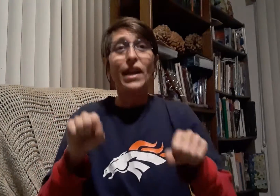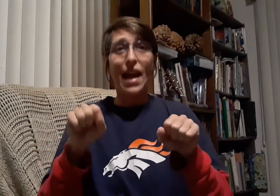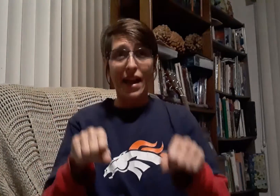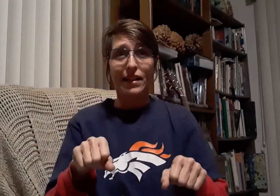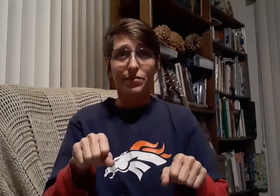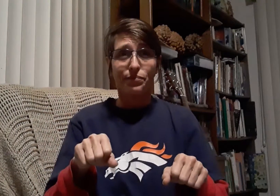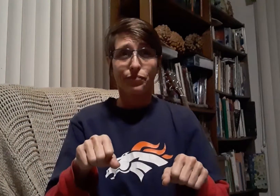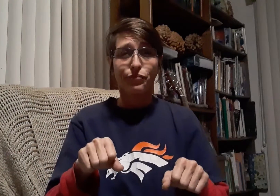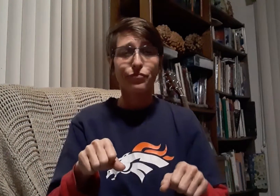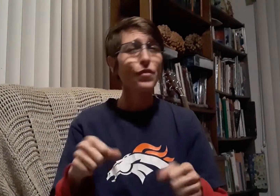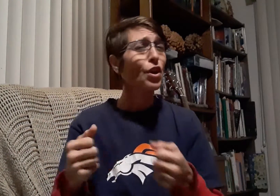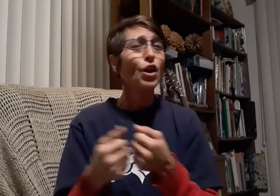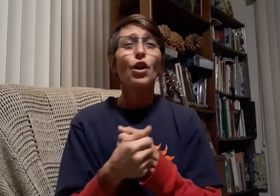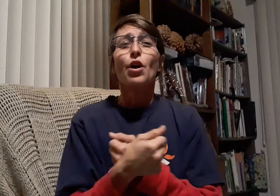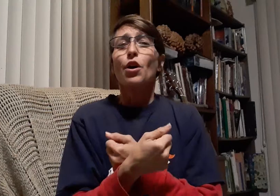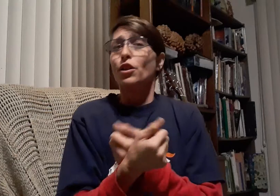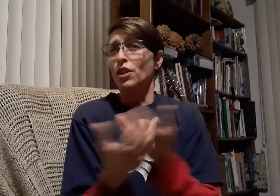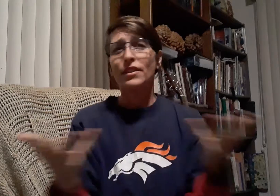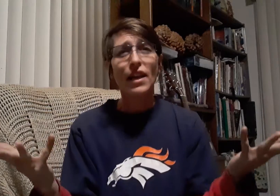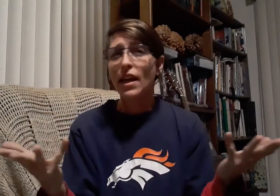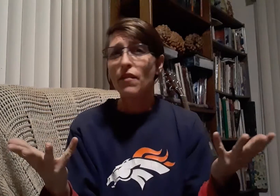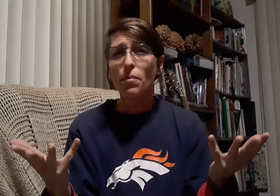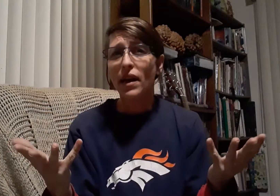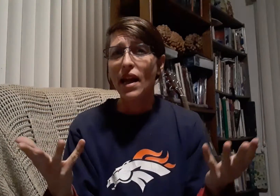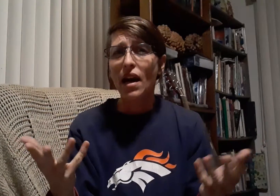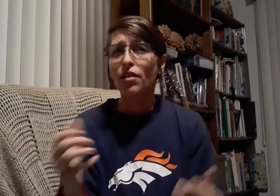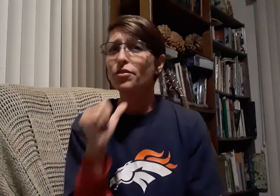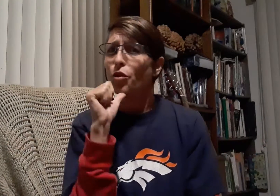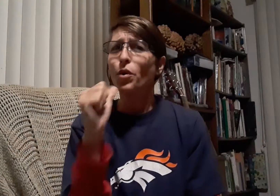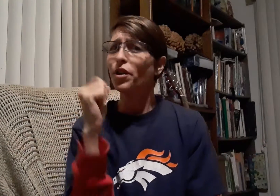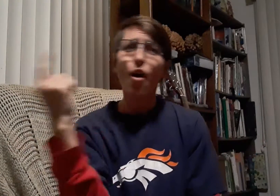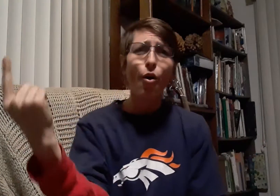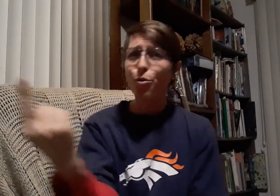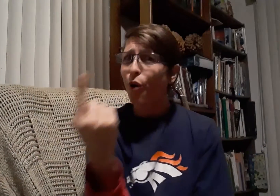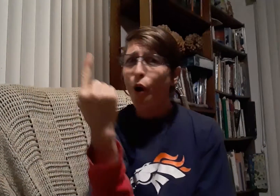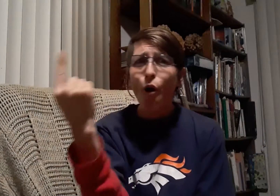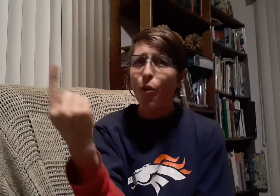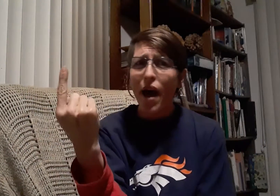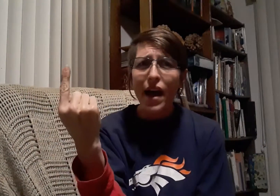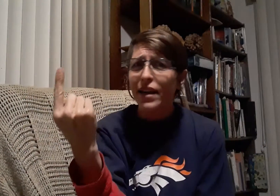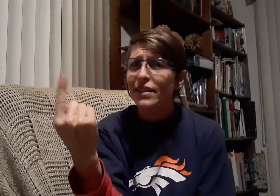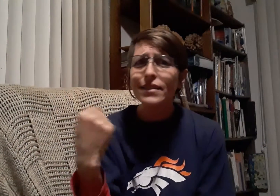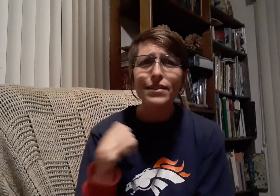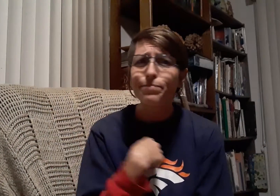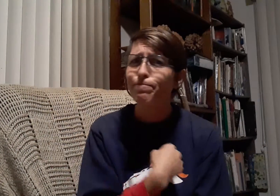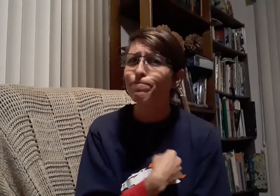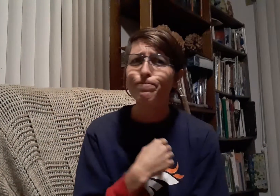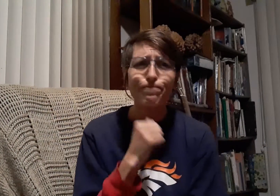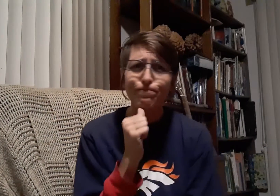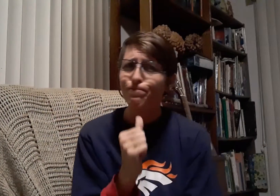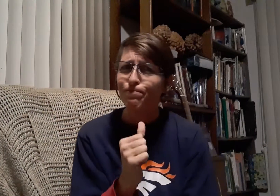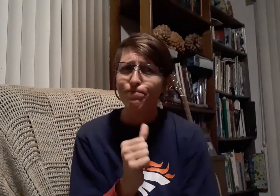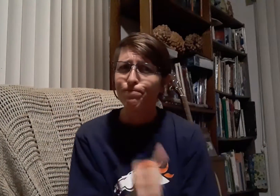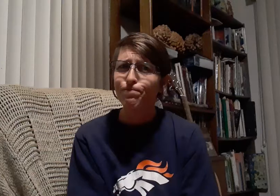can. Just like everybody else, we don't always.